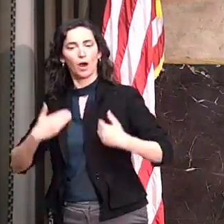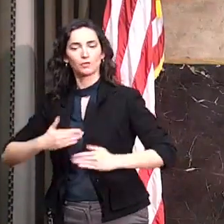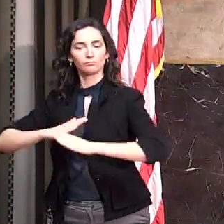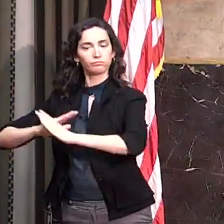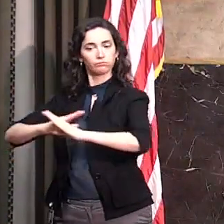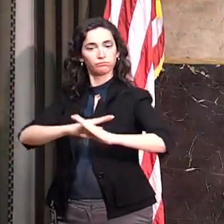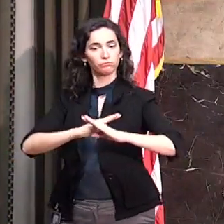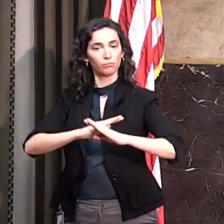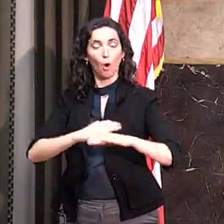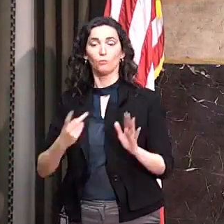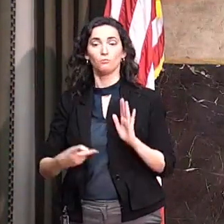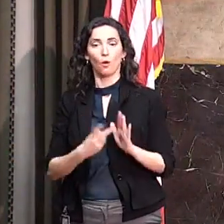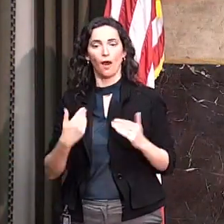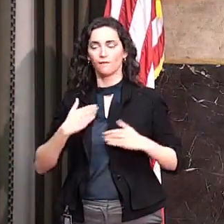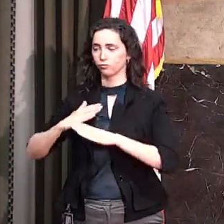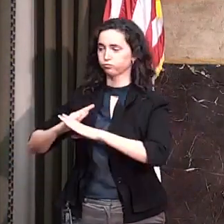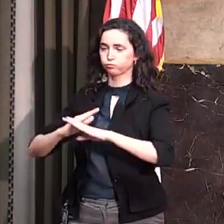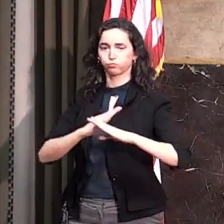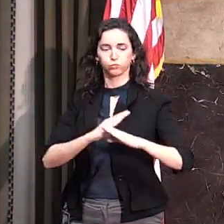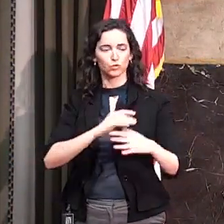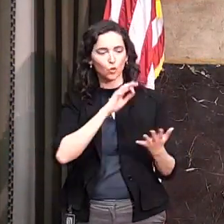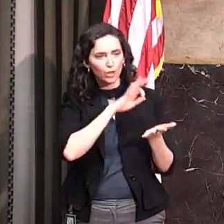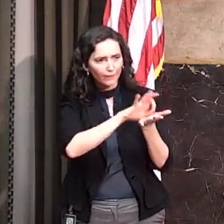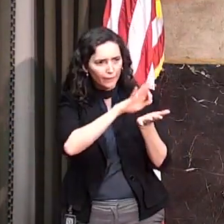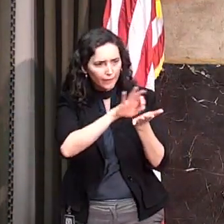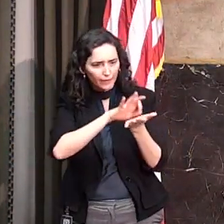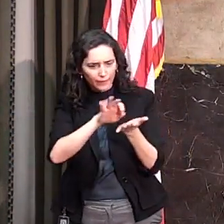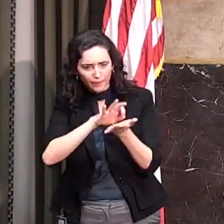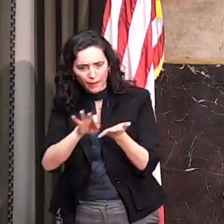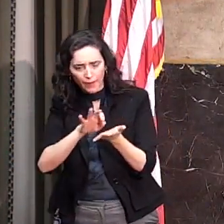or both. And certainly